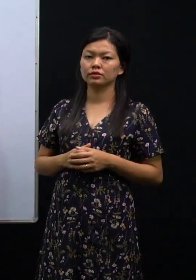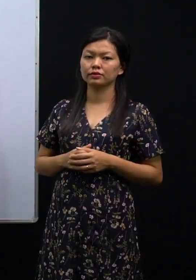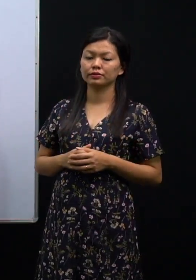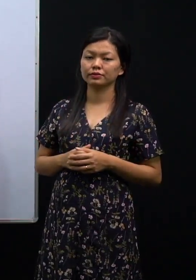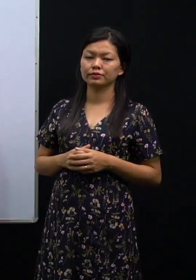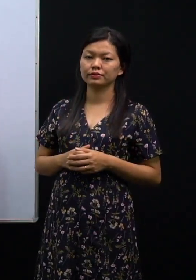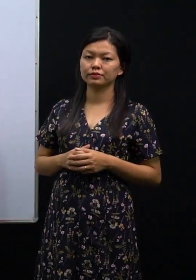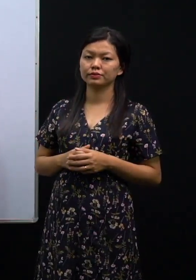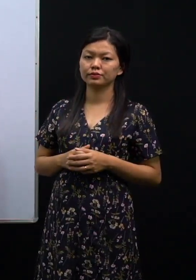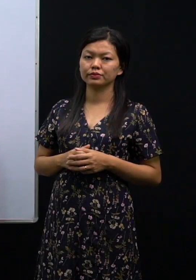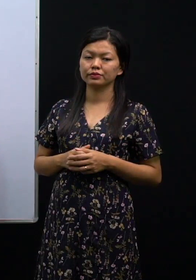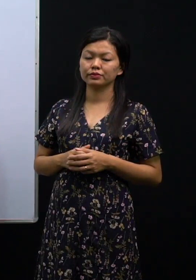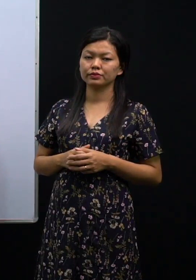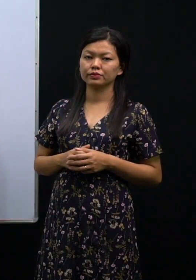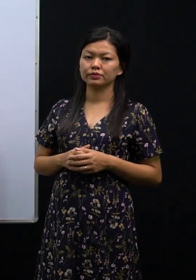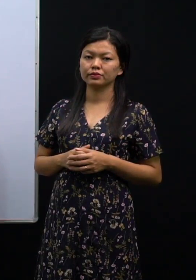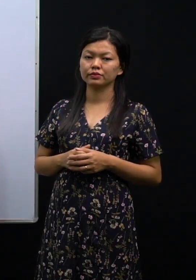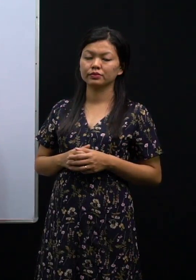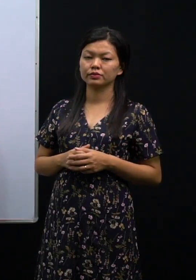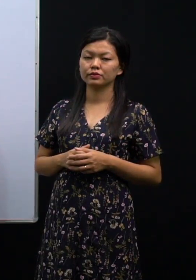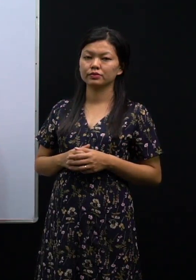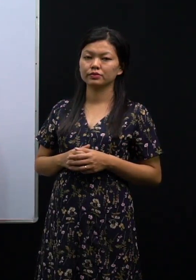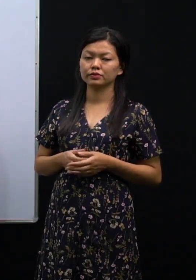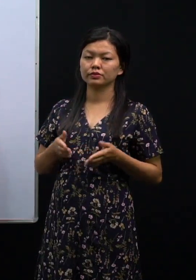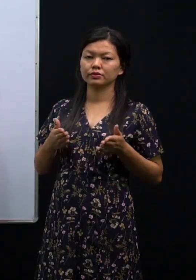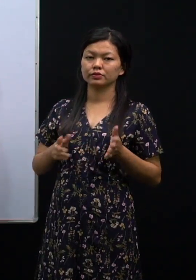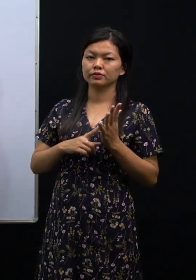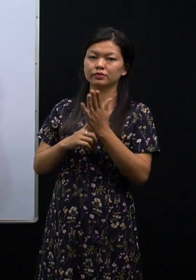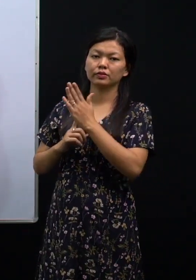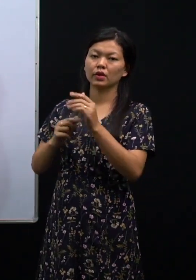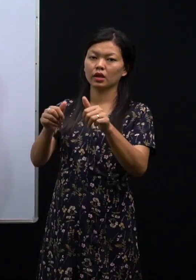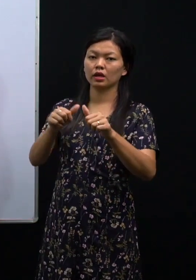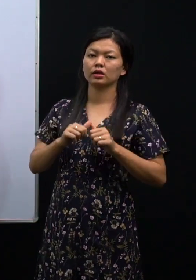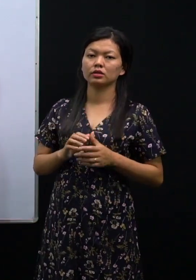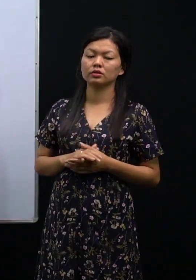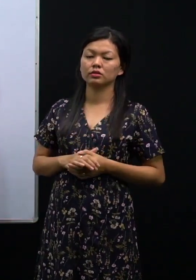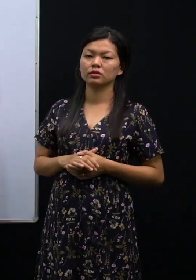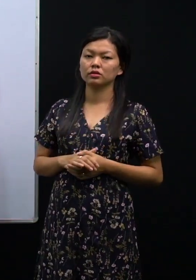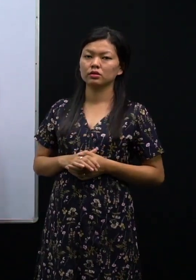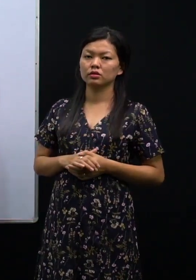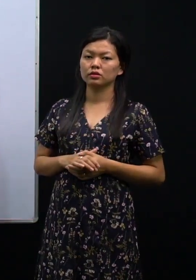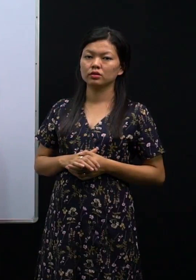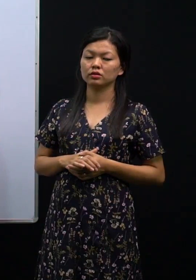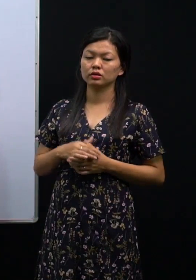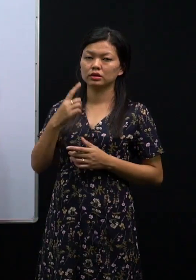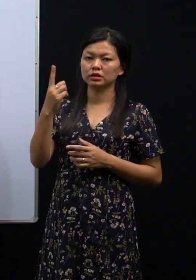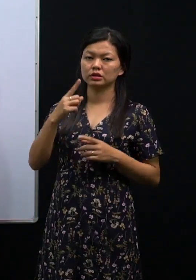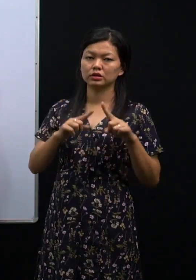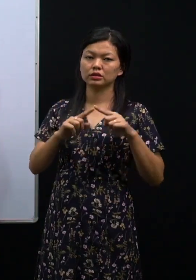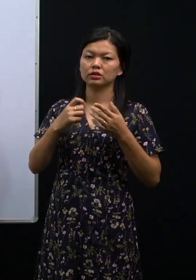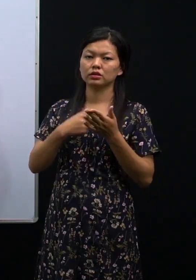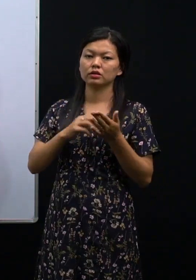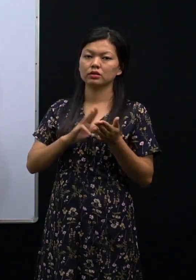7z into 3x. Now look at it. How much it will come out? Here to only a single term, no need to find this